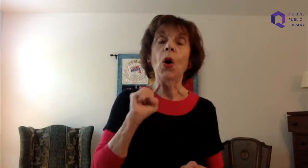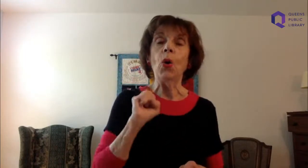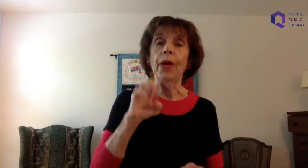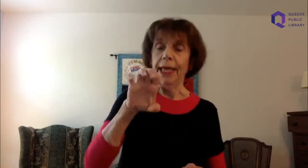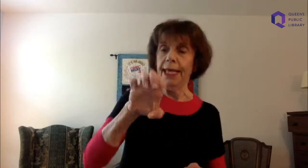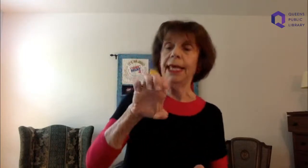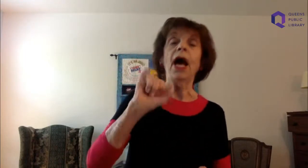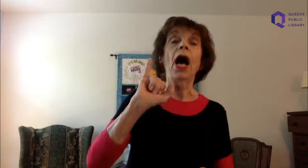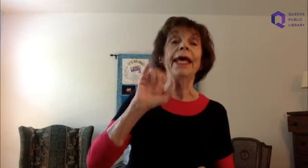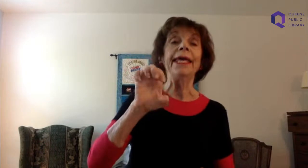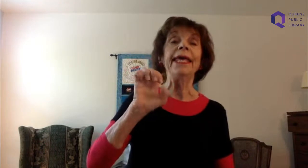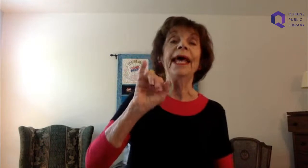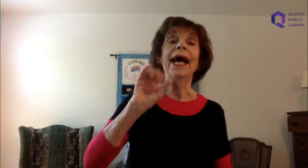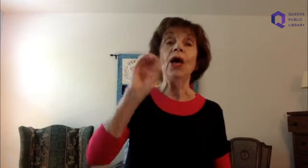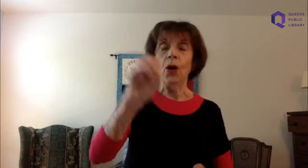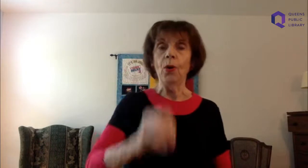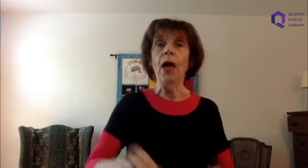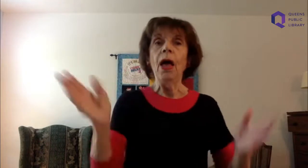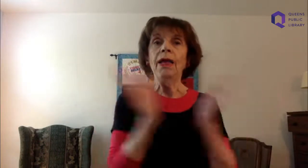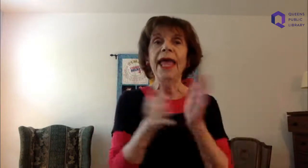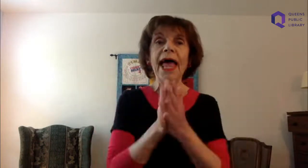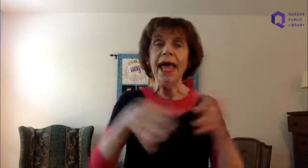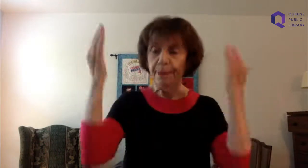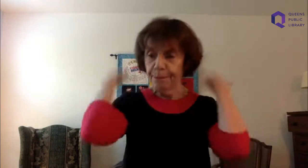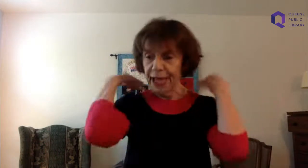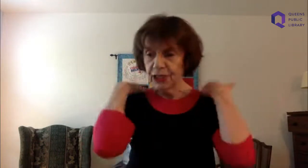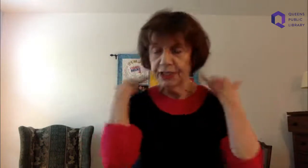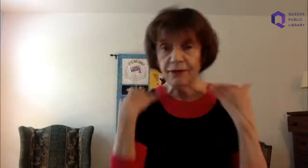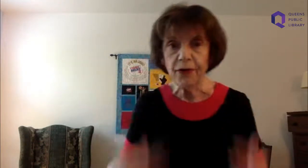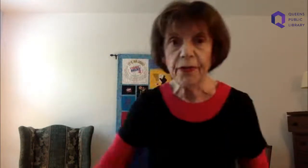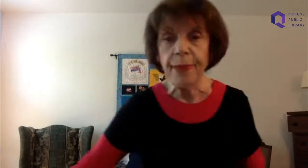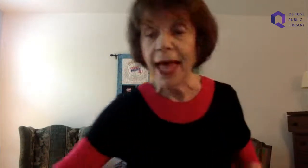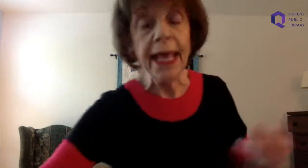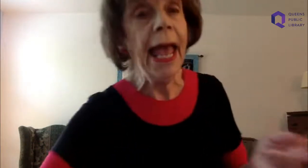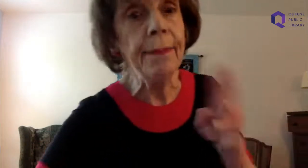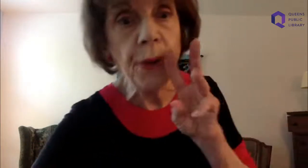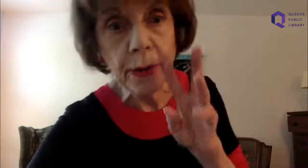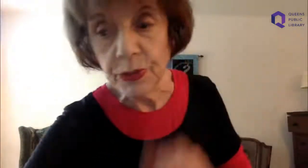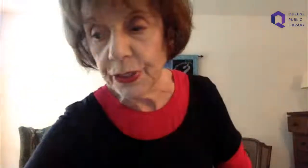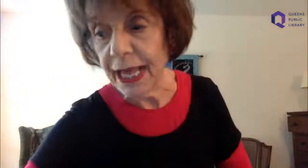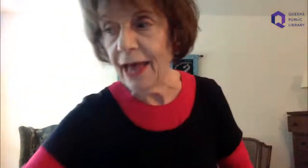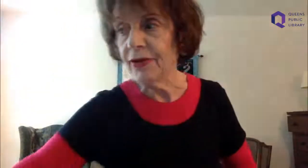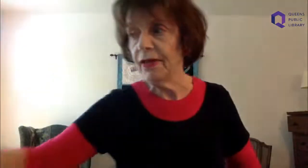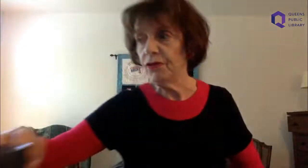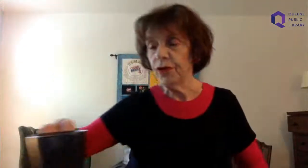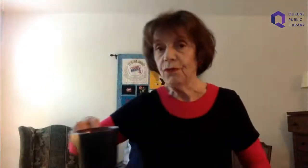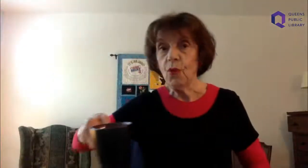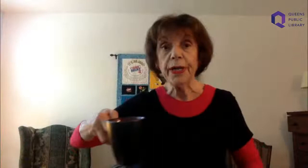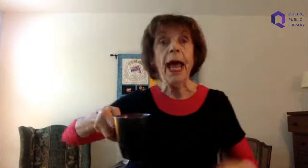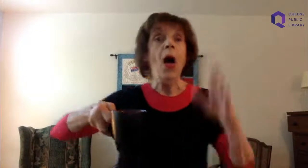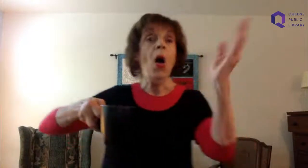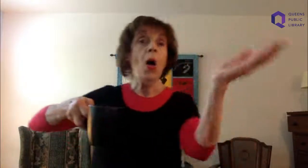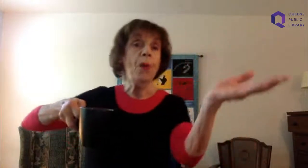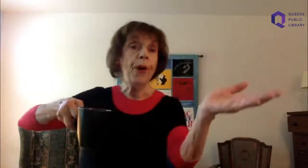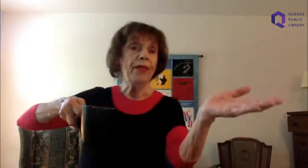E-I-E-I-O. E-I-E-I-O. Yay! Pat yourself on the back and Barbara's gonna have another drink of water. Oh, by the